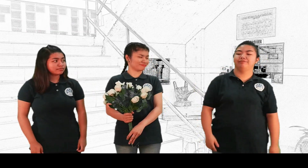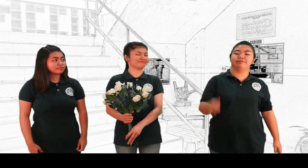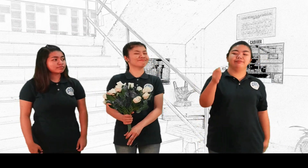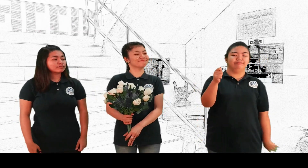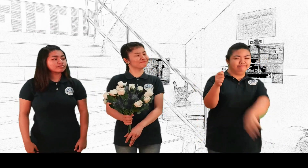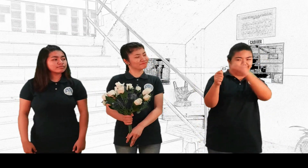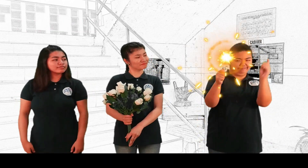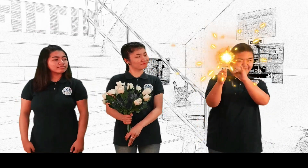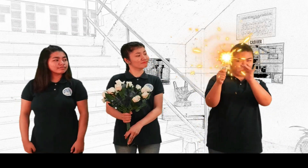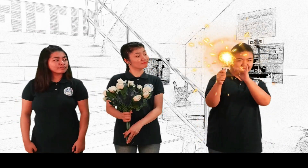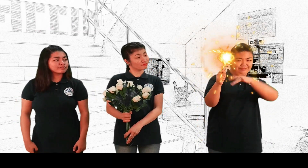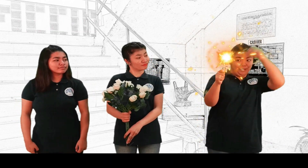Okay.